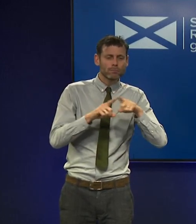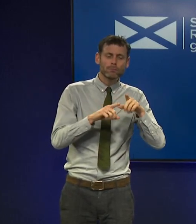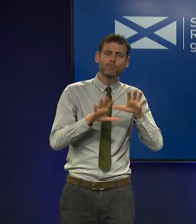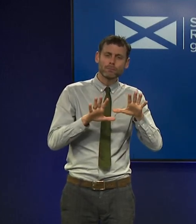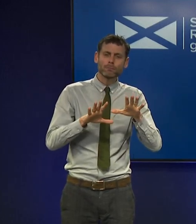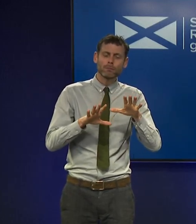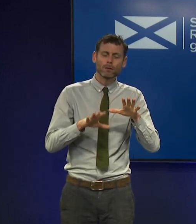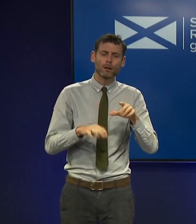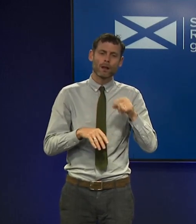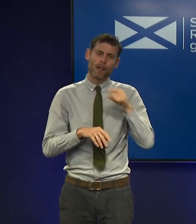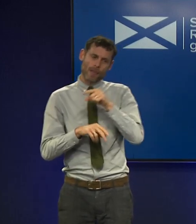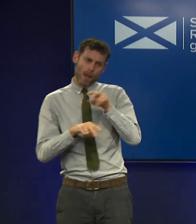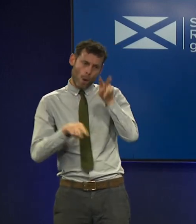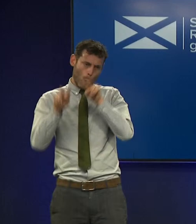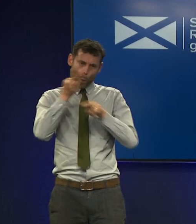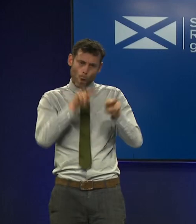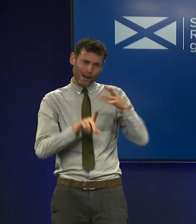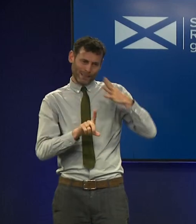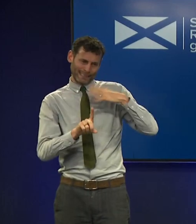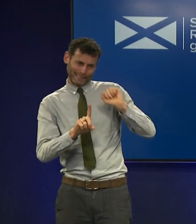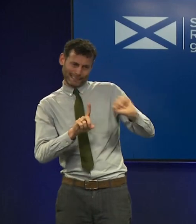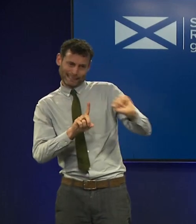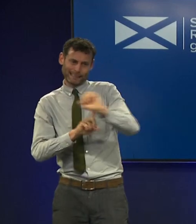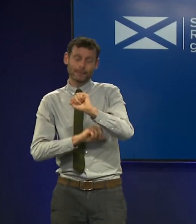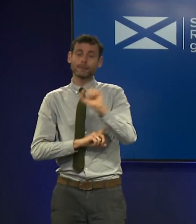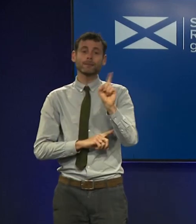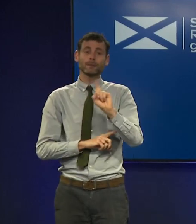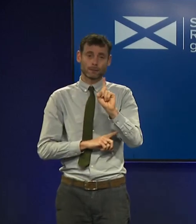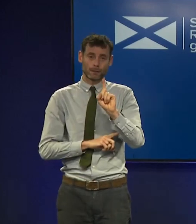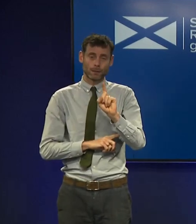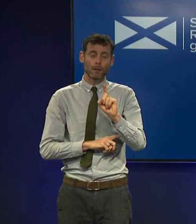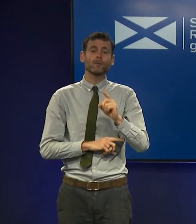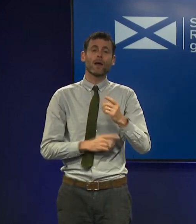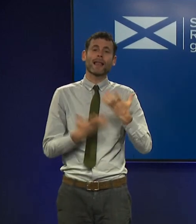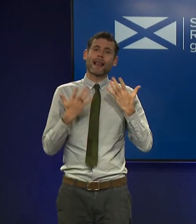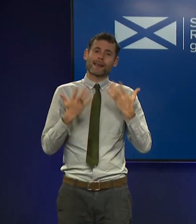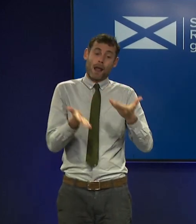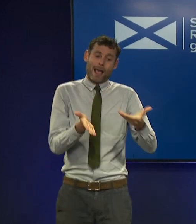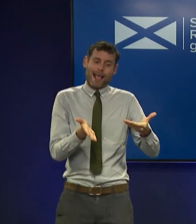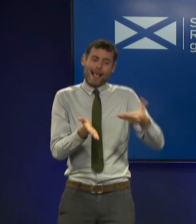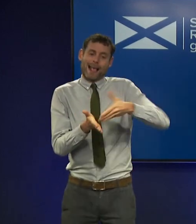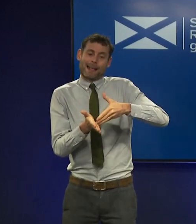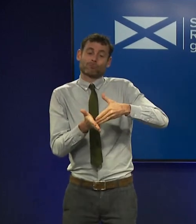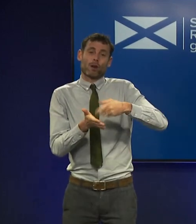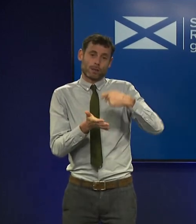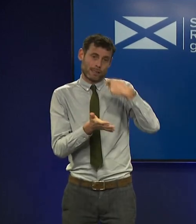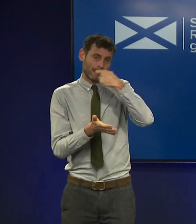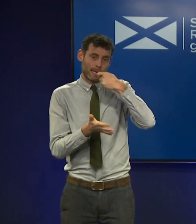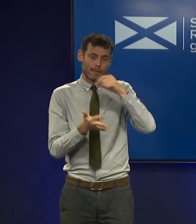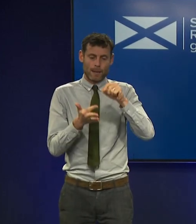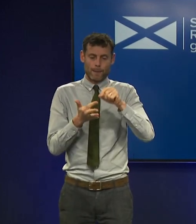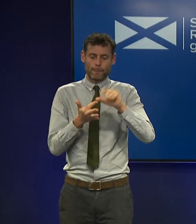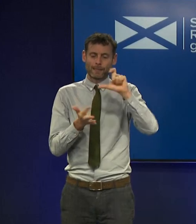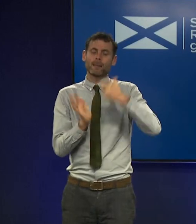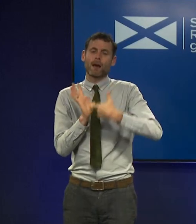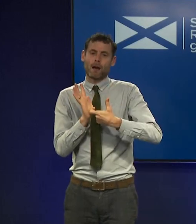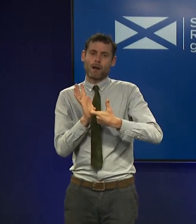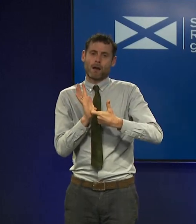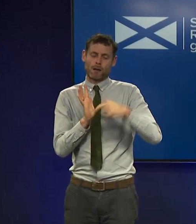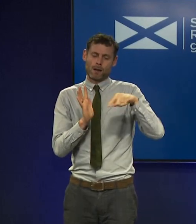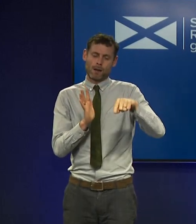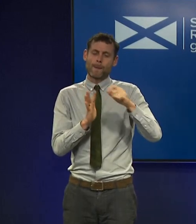and in terms of additional testing, obviously there will be a focus on PCR testing because it is a quicker way to try